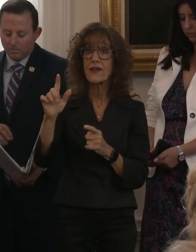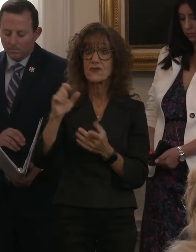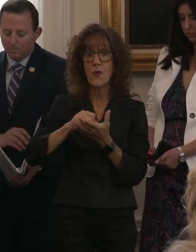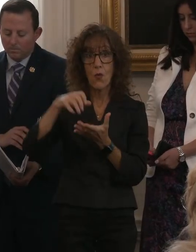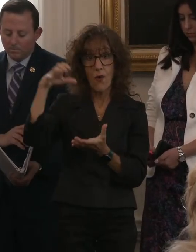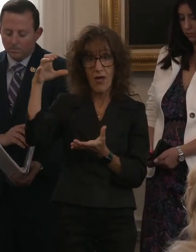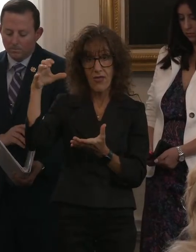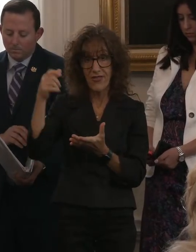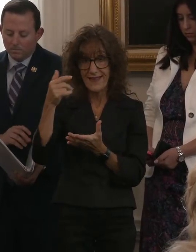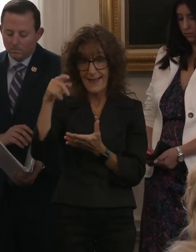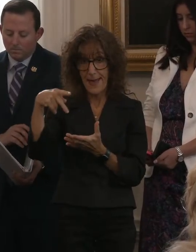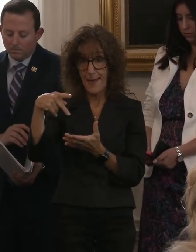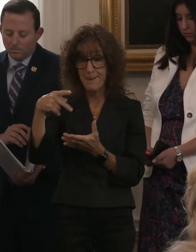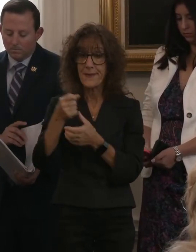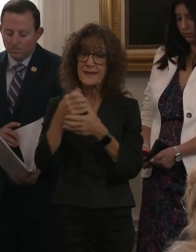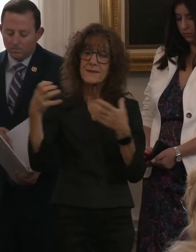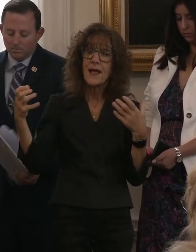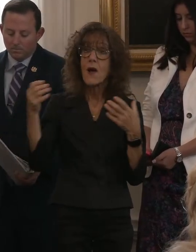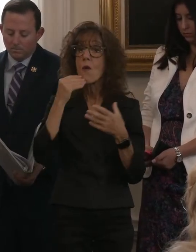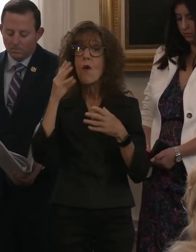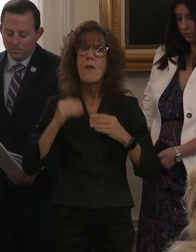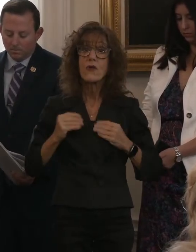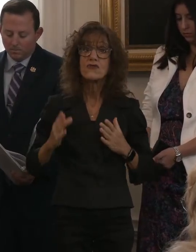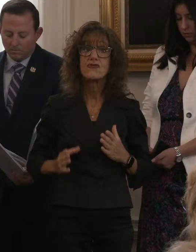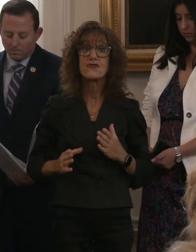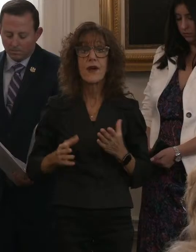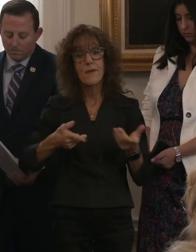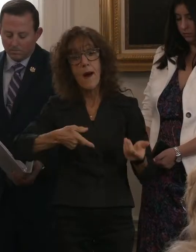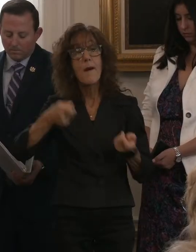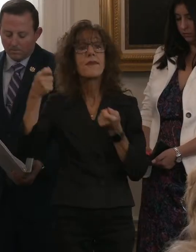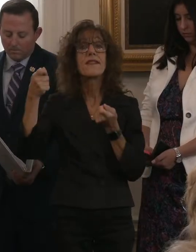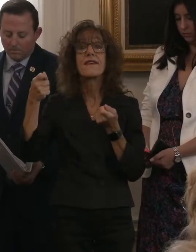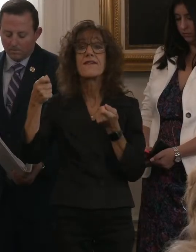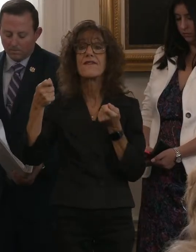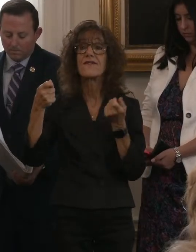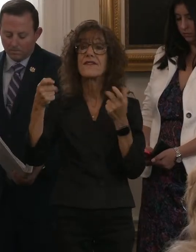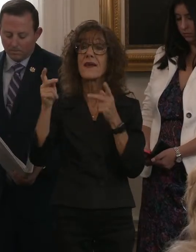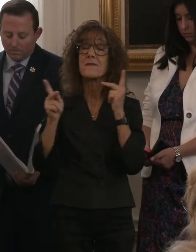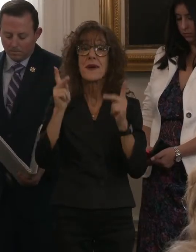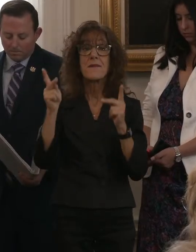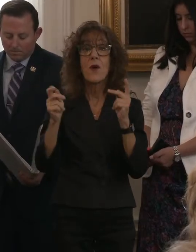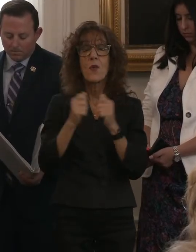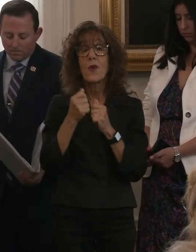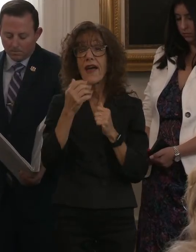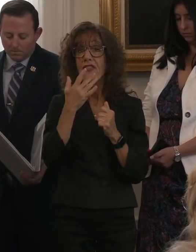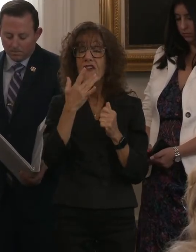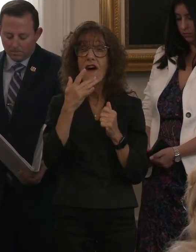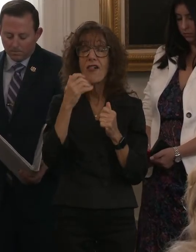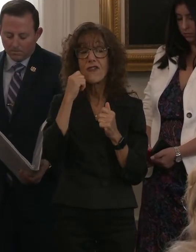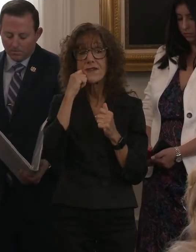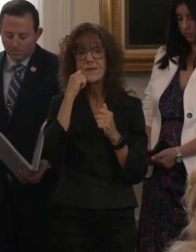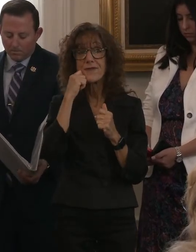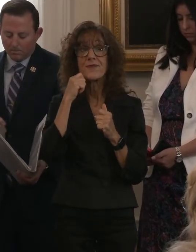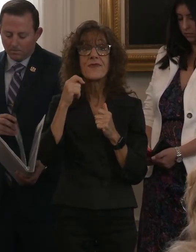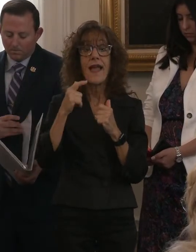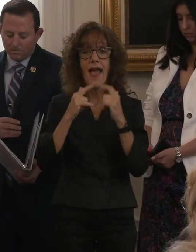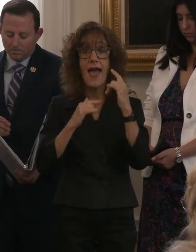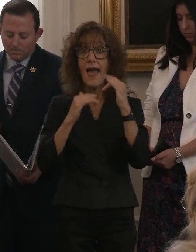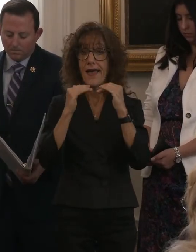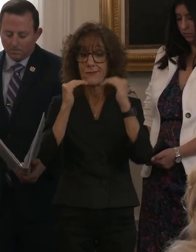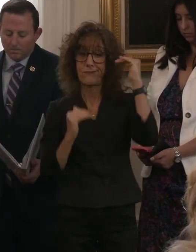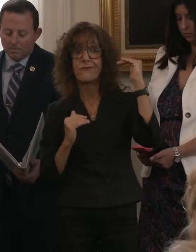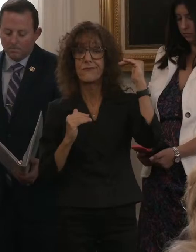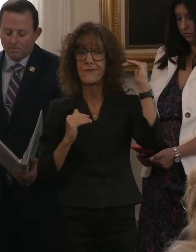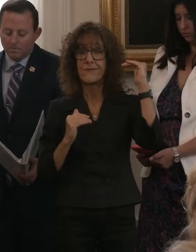home ownership, uplift entrepreneurs of color, and close the foundational disparities that contribute to